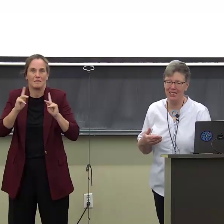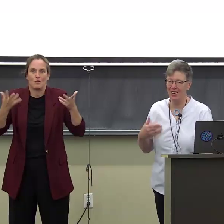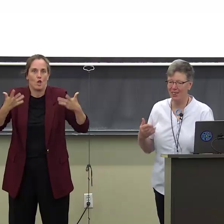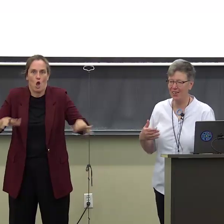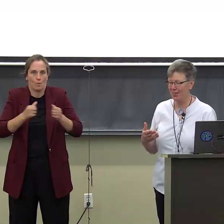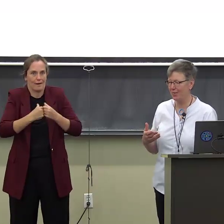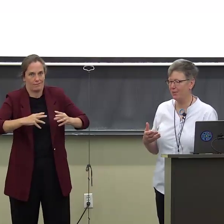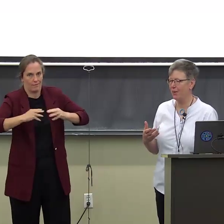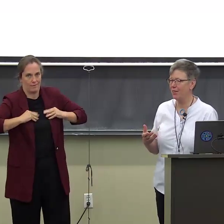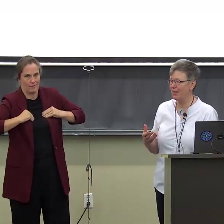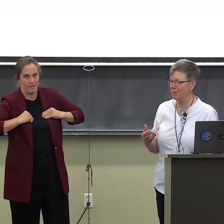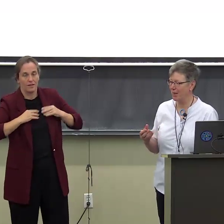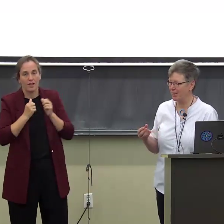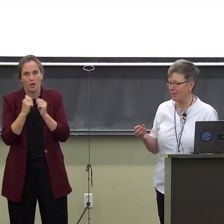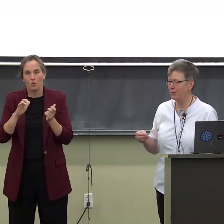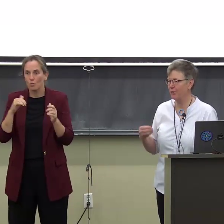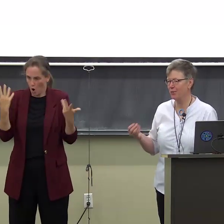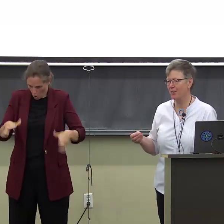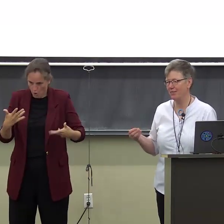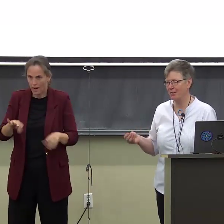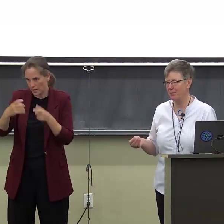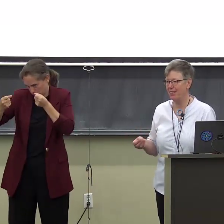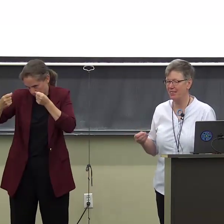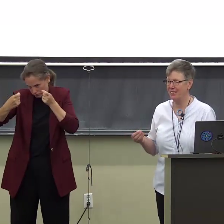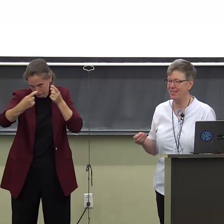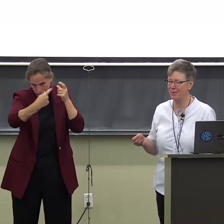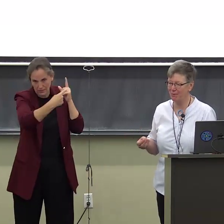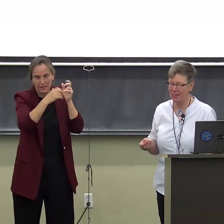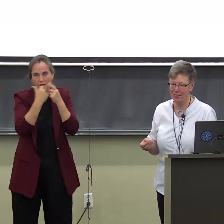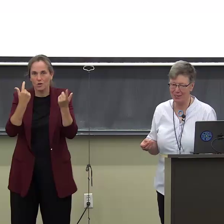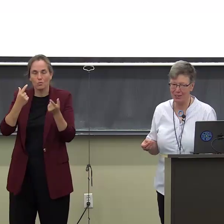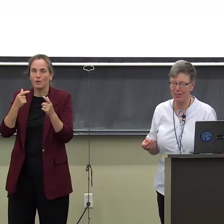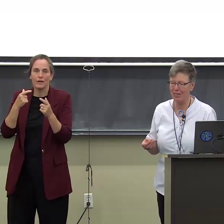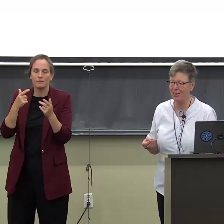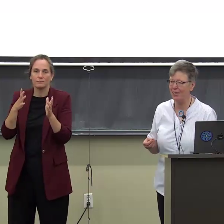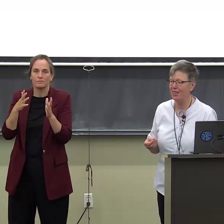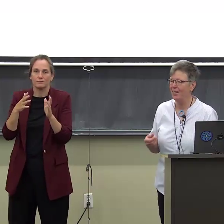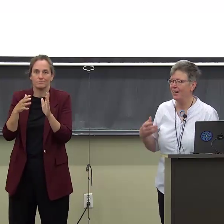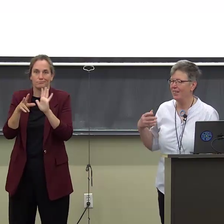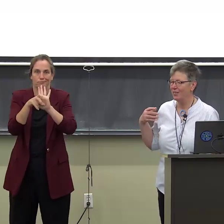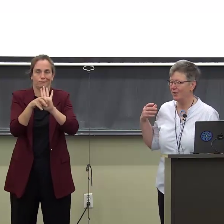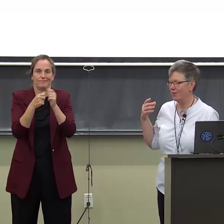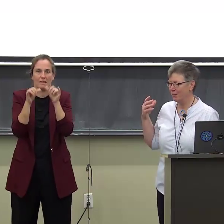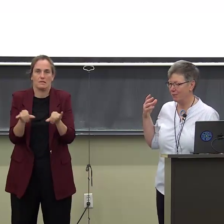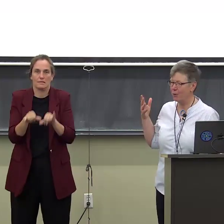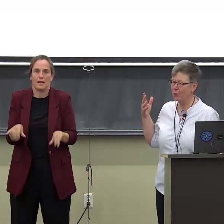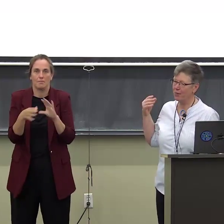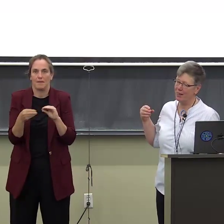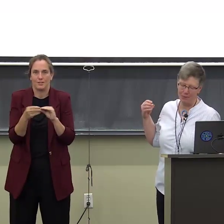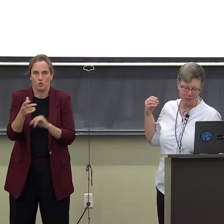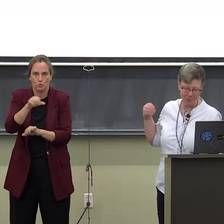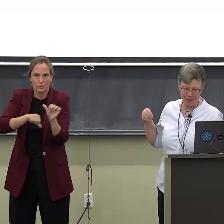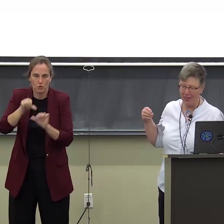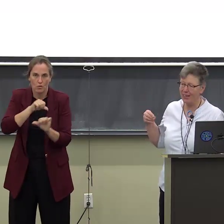we all are sort of on the same page, and we frequently repeat the same messages to each other. And so